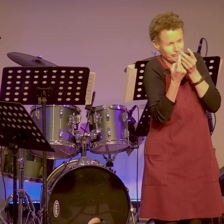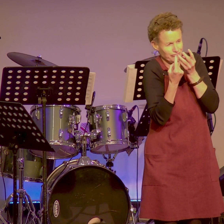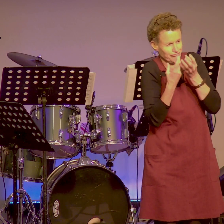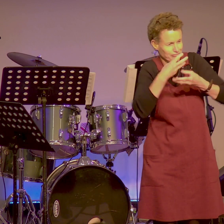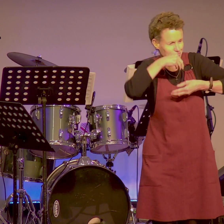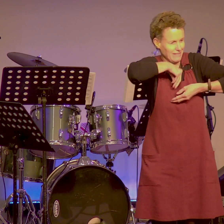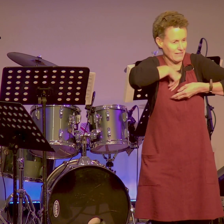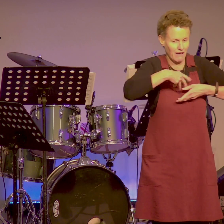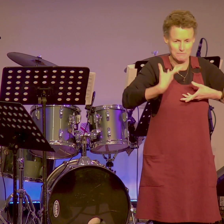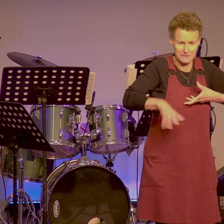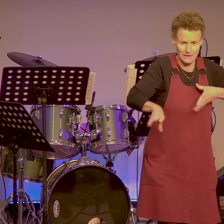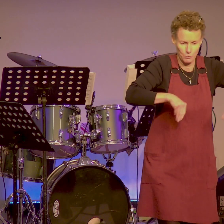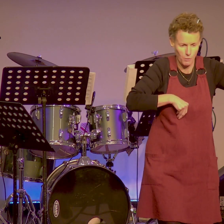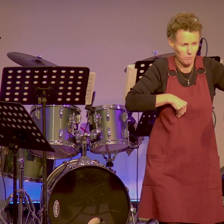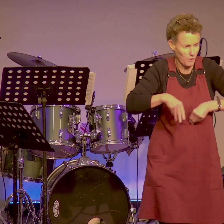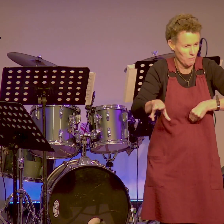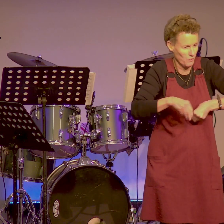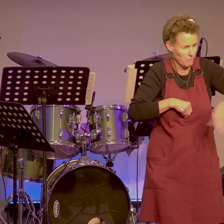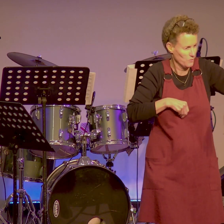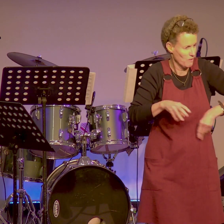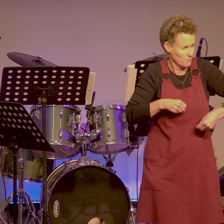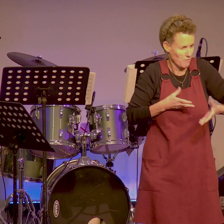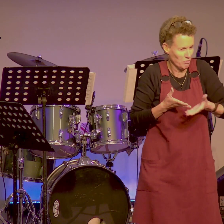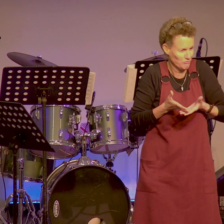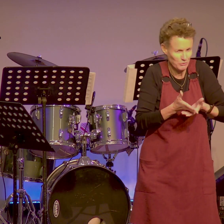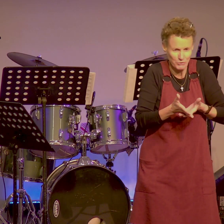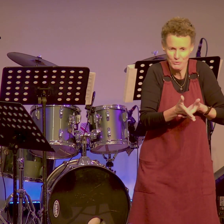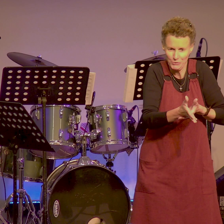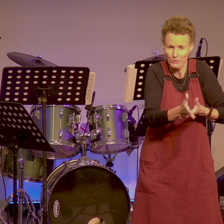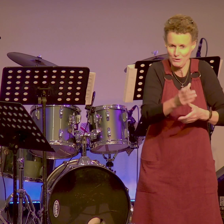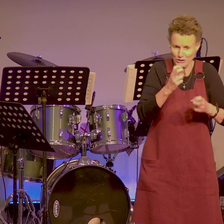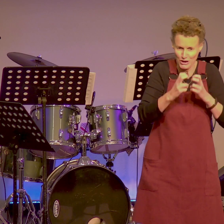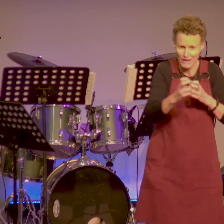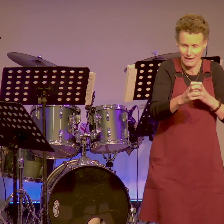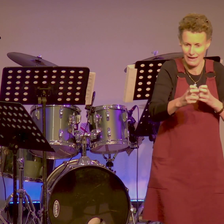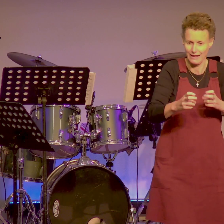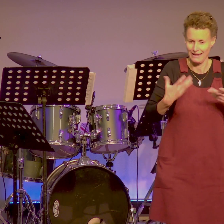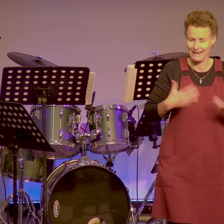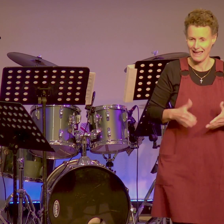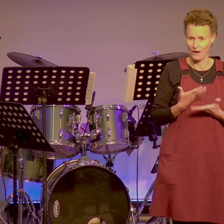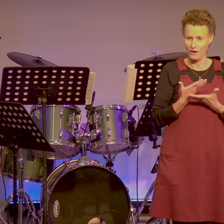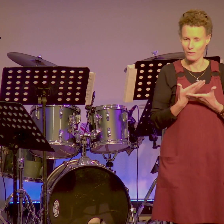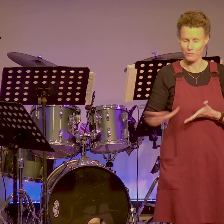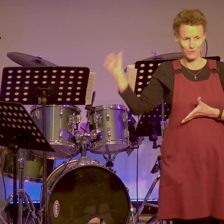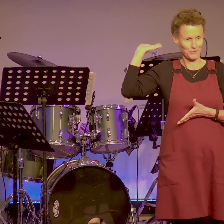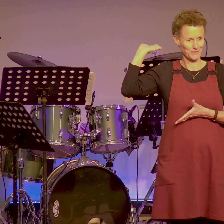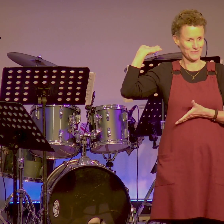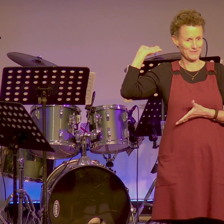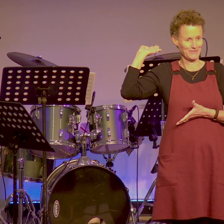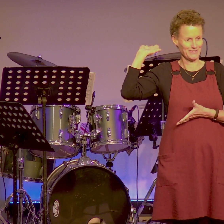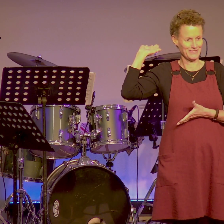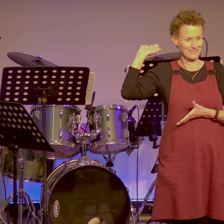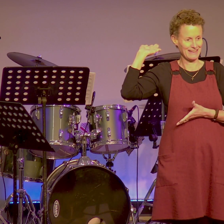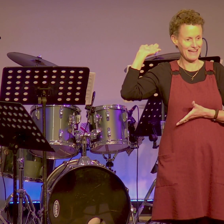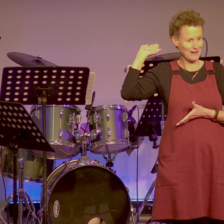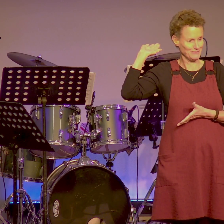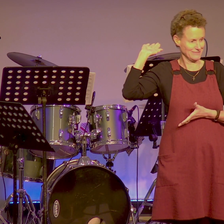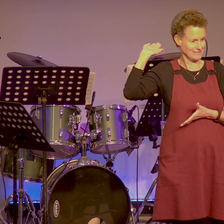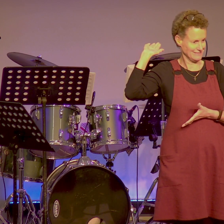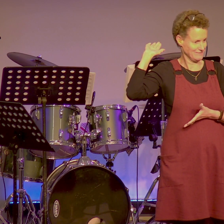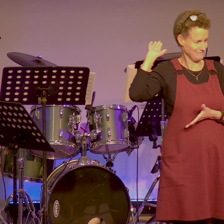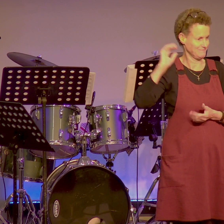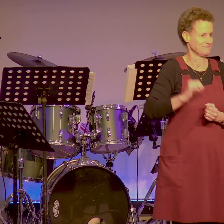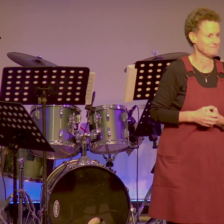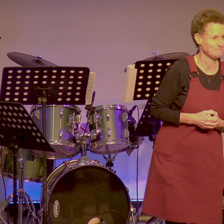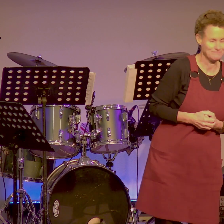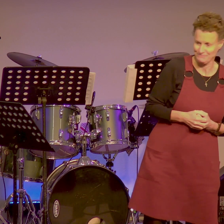all the germs and bugs and everything that you take in, that you carry away for you on the journey, would have been wiped out